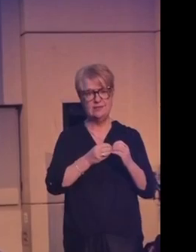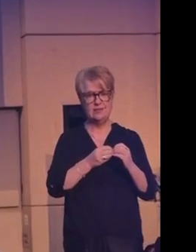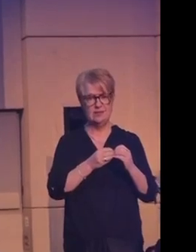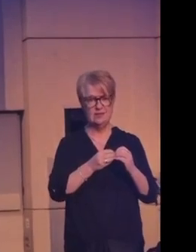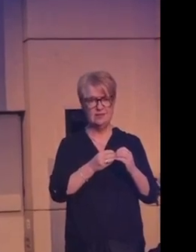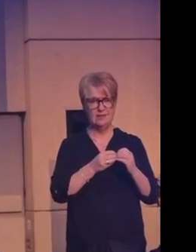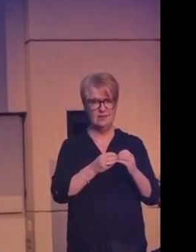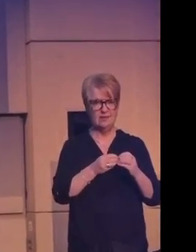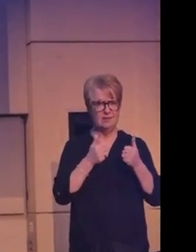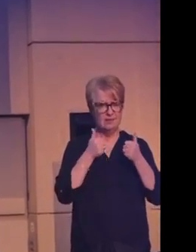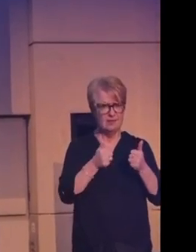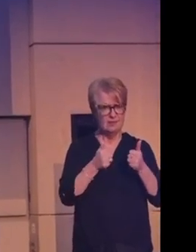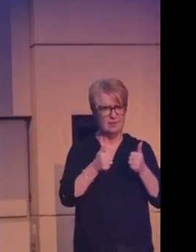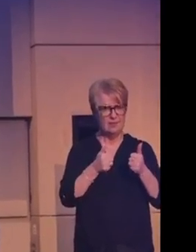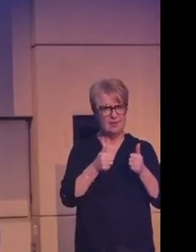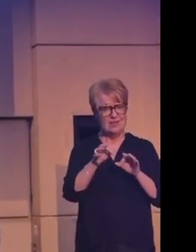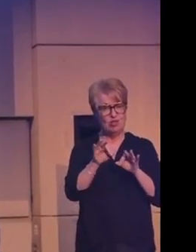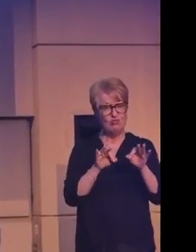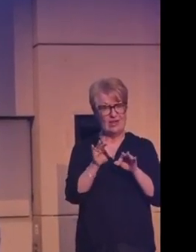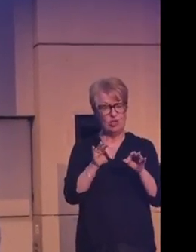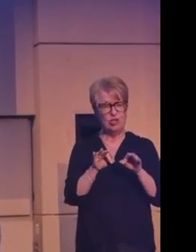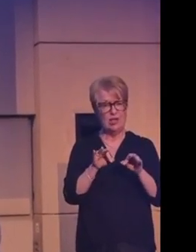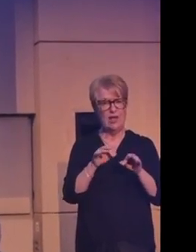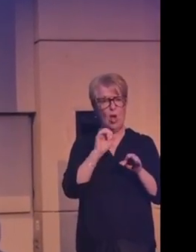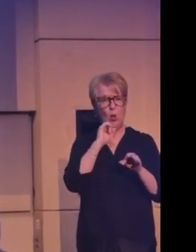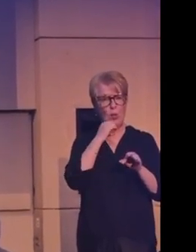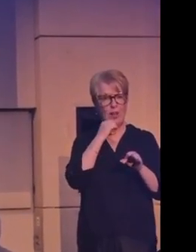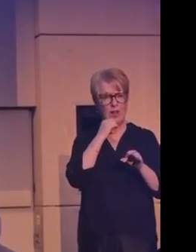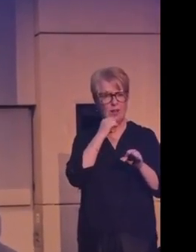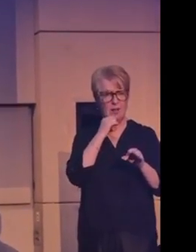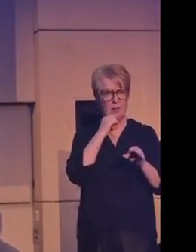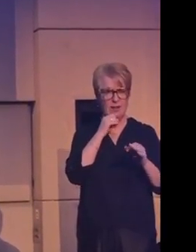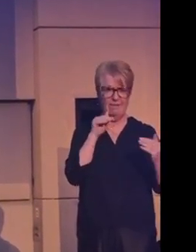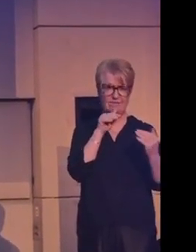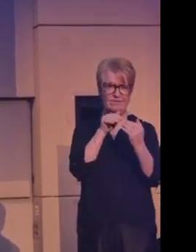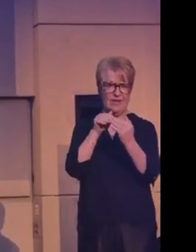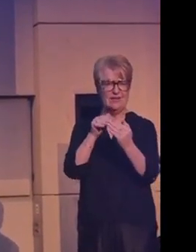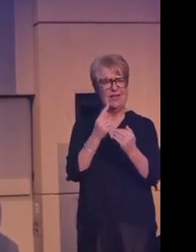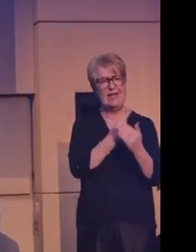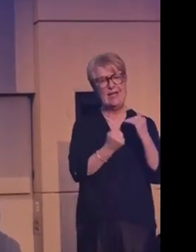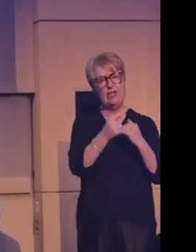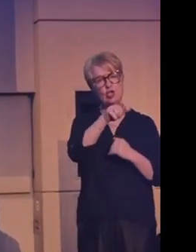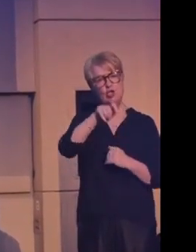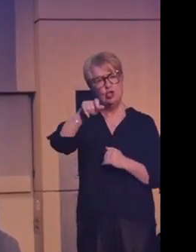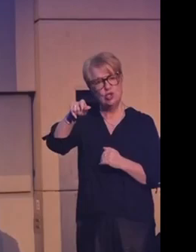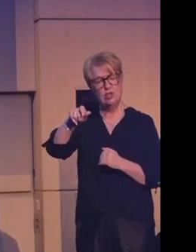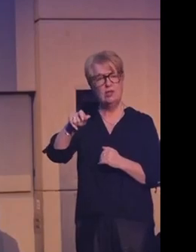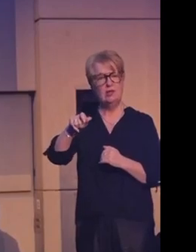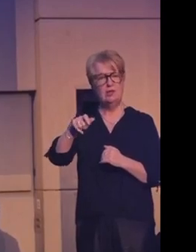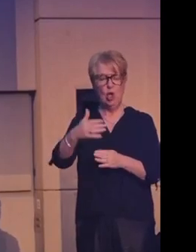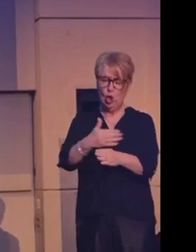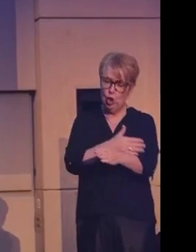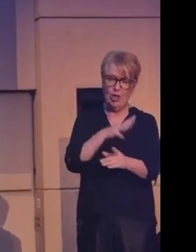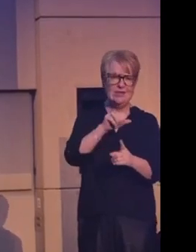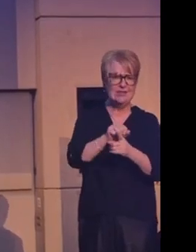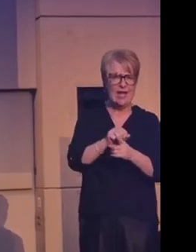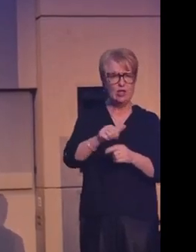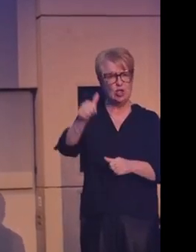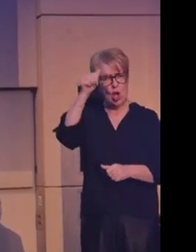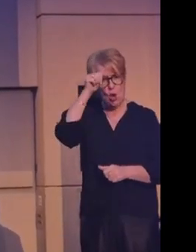comprehensive and integrated strategy for Gibraltar, which should include the WHO report from 22, early detection,